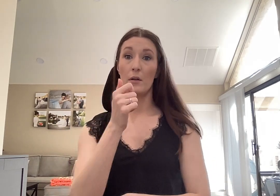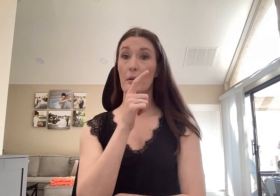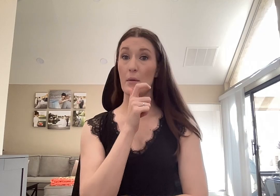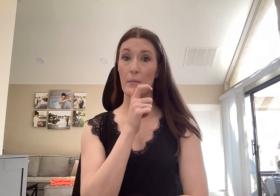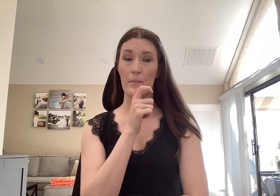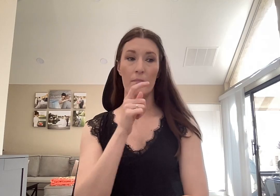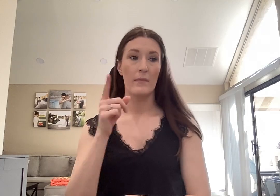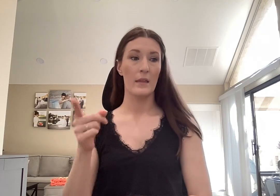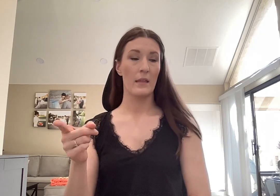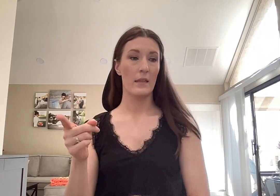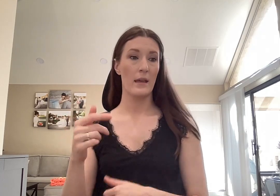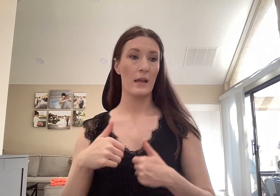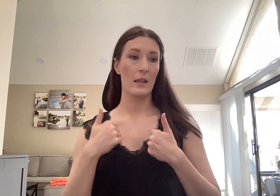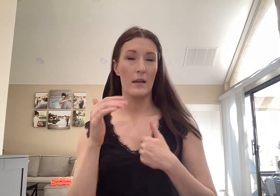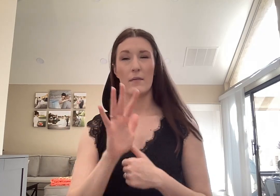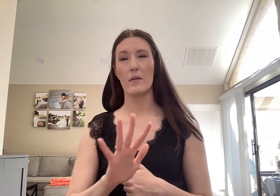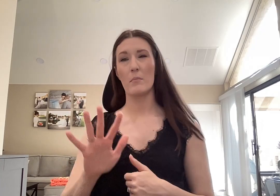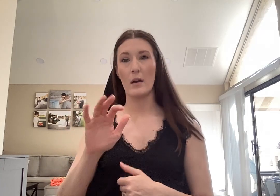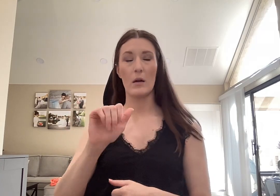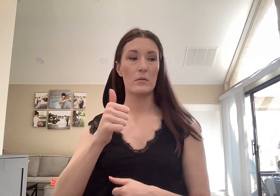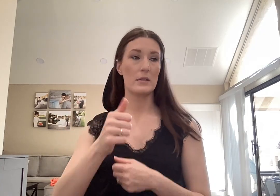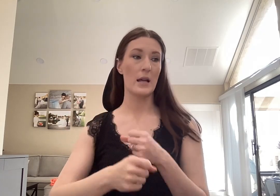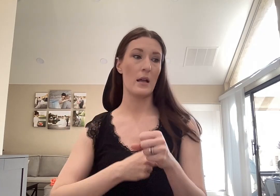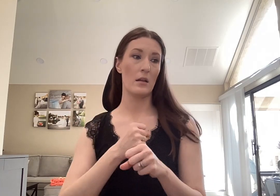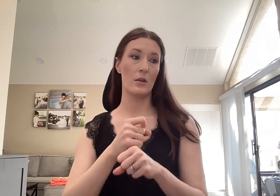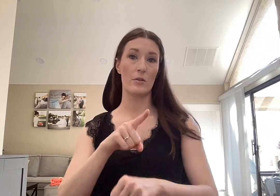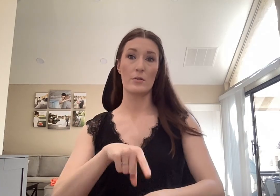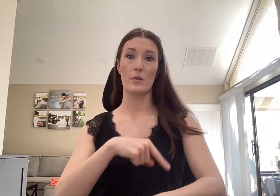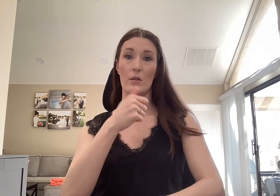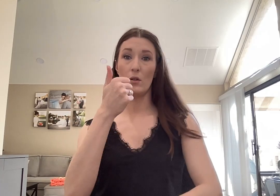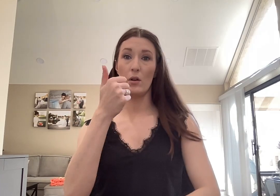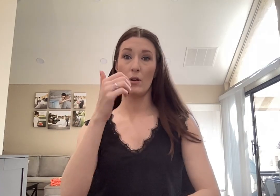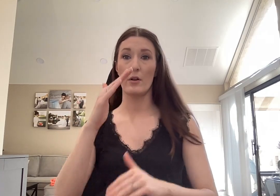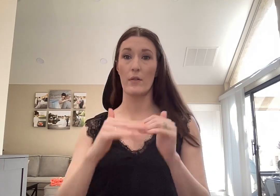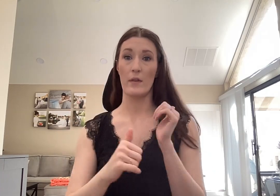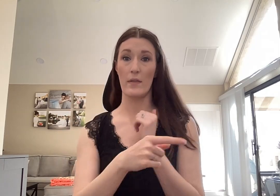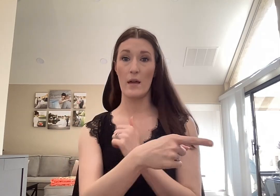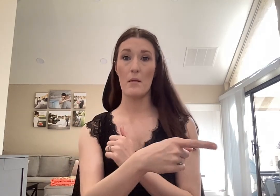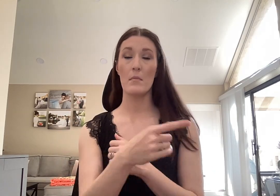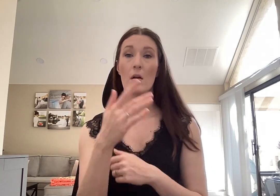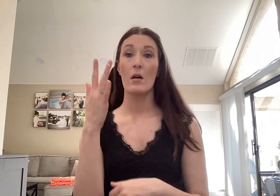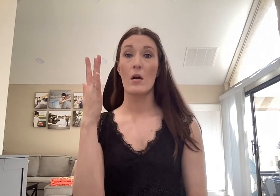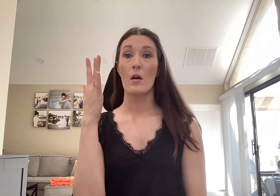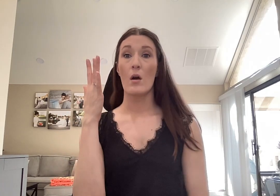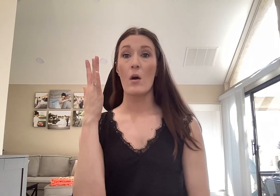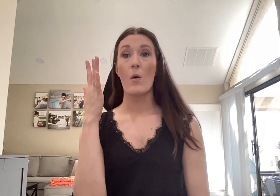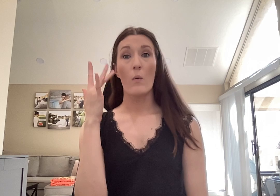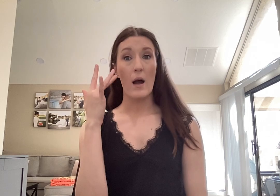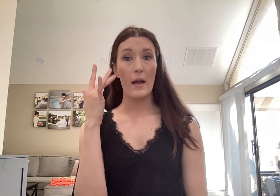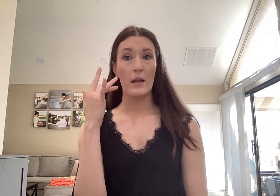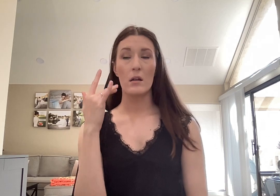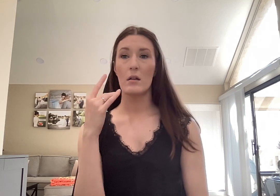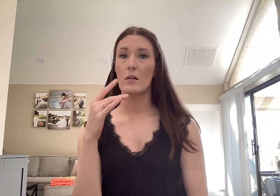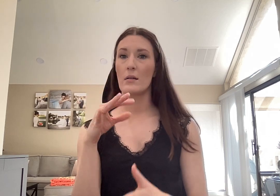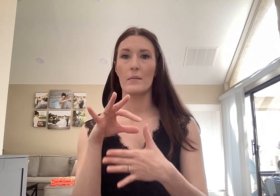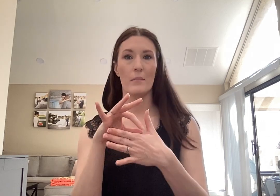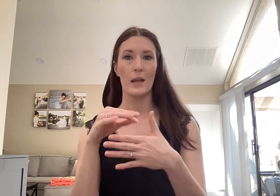Who? They live about 10 years longer than them. Why? Meat